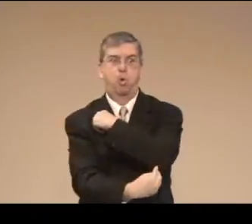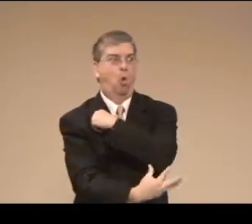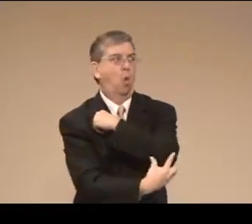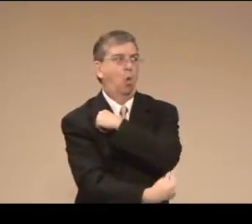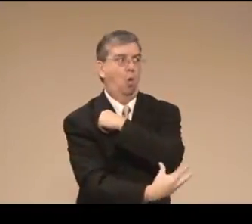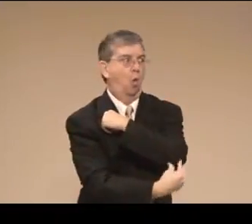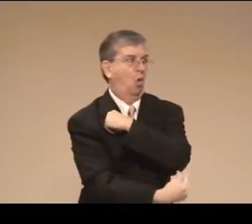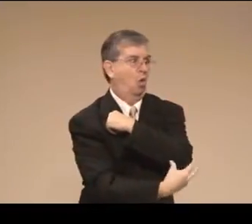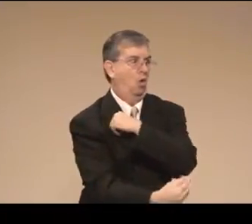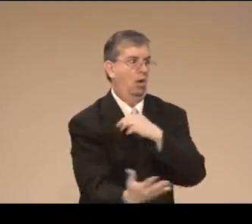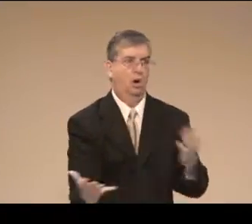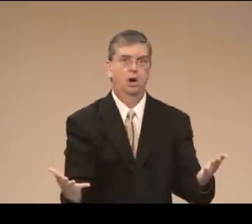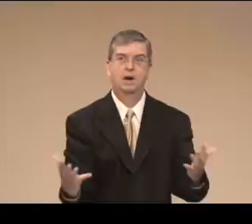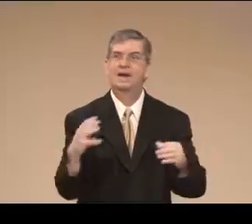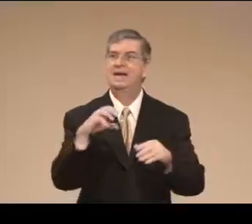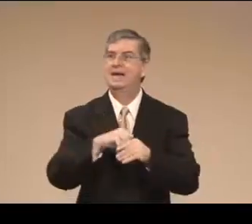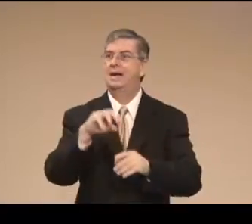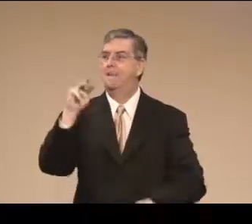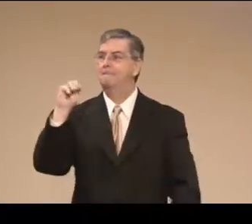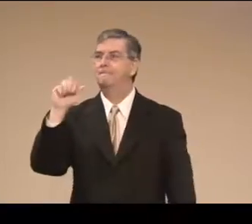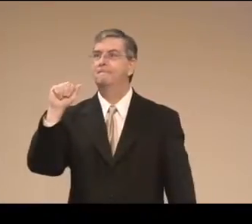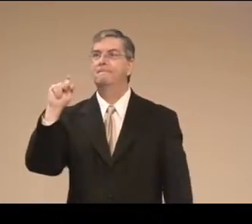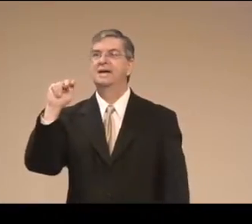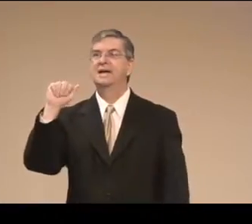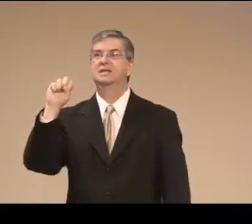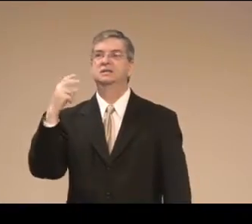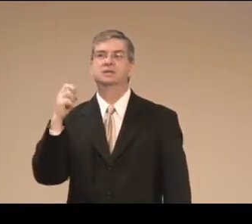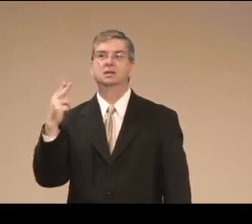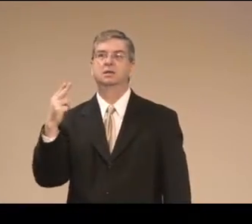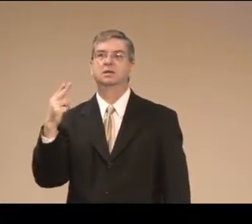Behold, my family is poor in Manasseh.